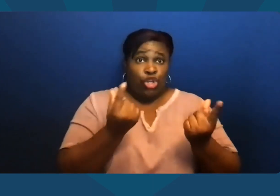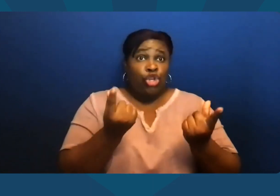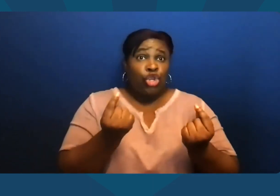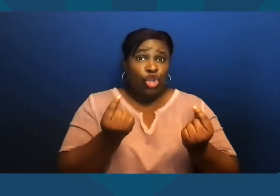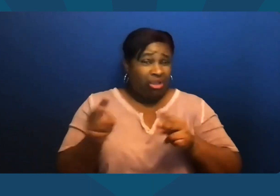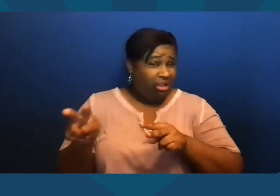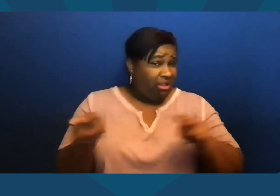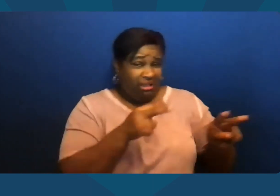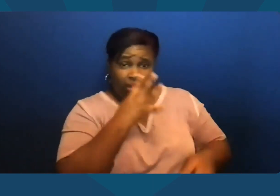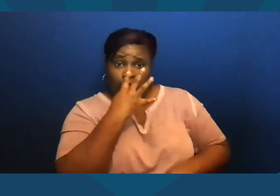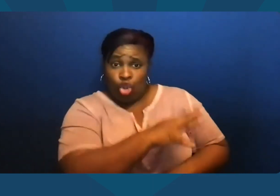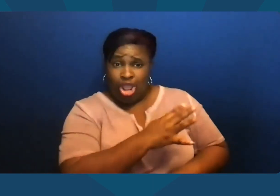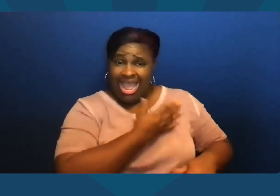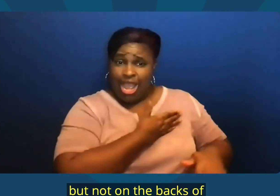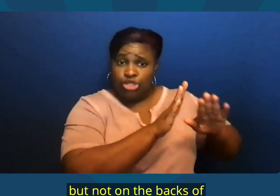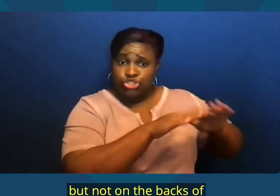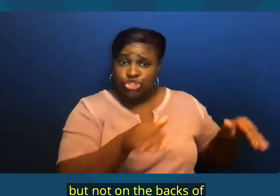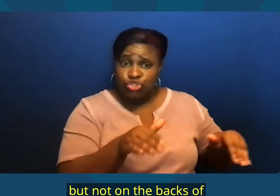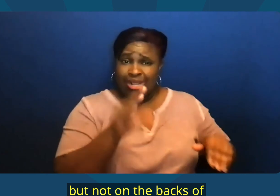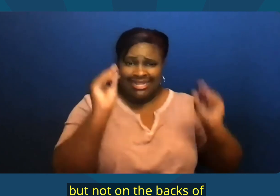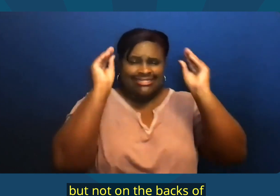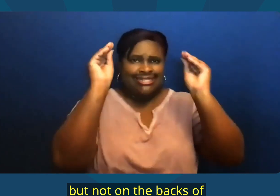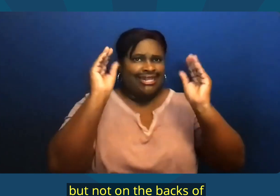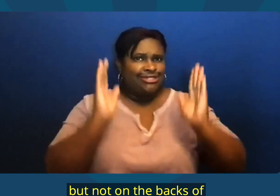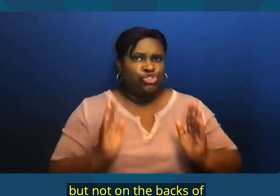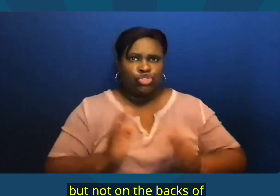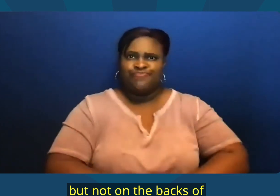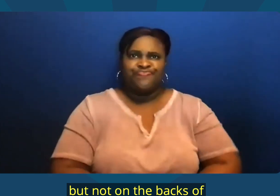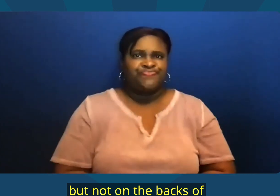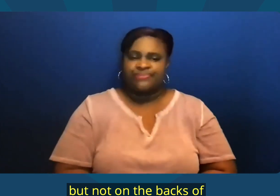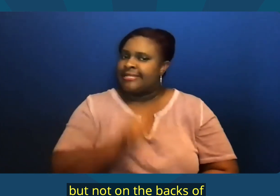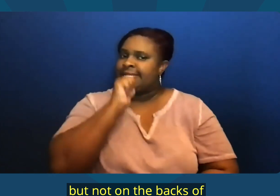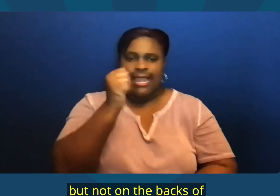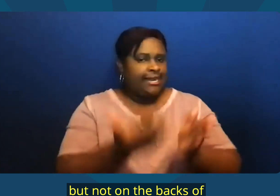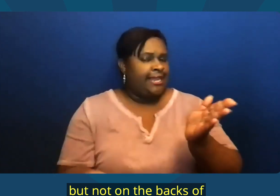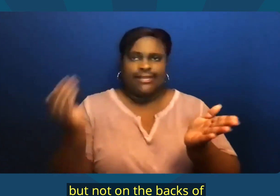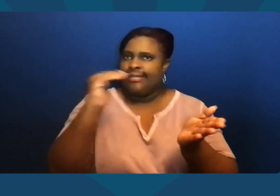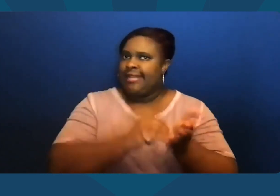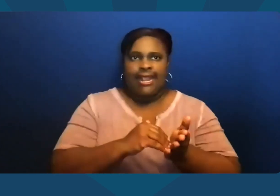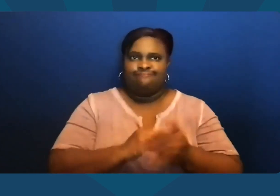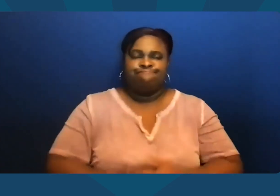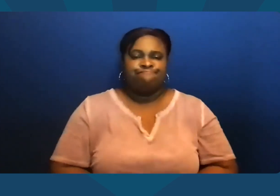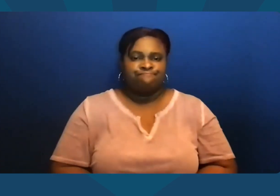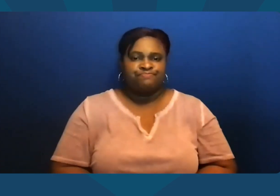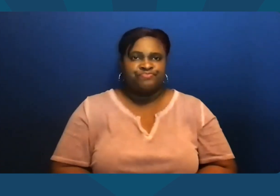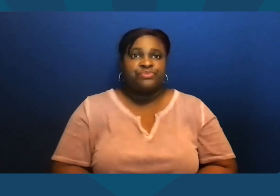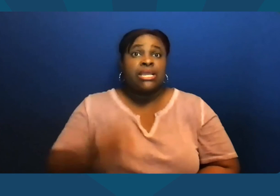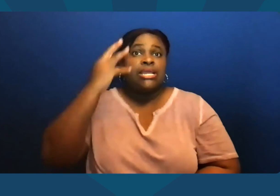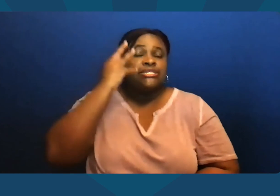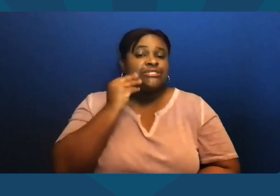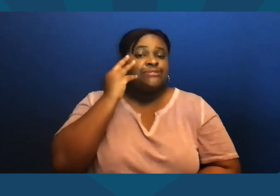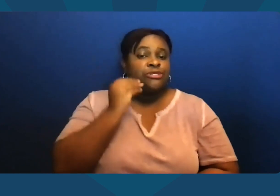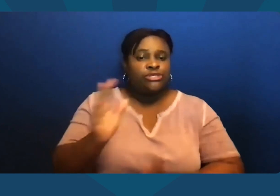Our budget must be balanced, but not on the backs of our children and teachers. Not again.